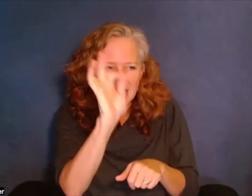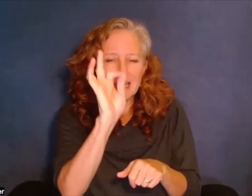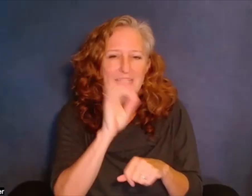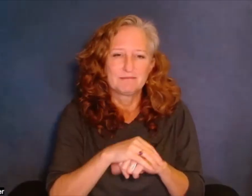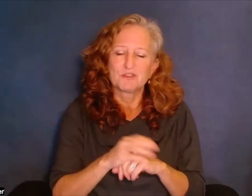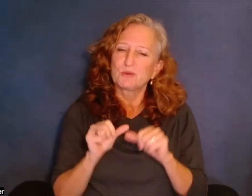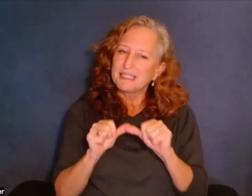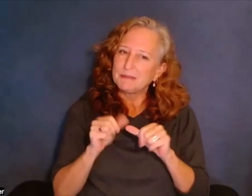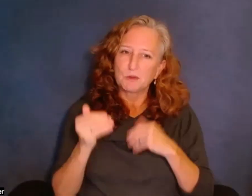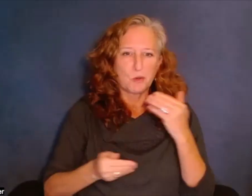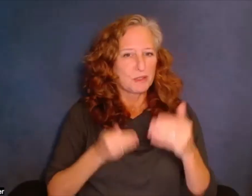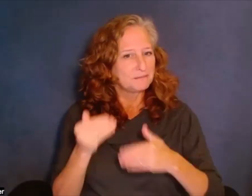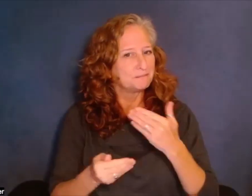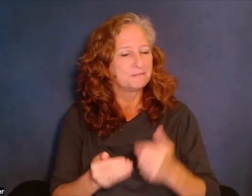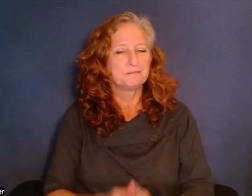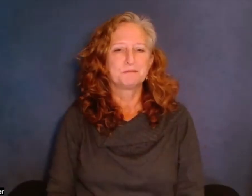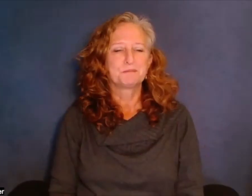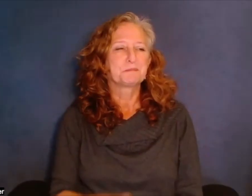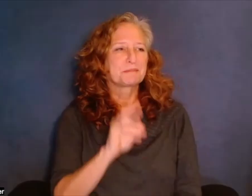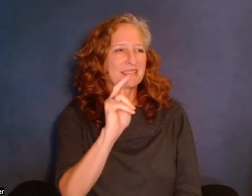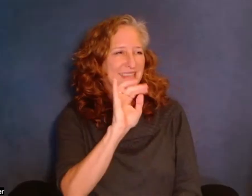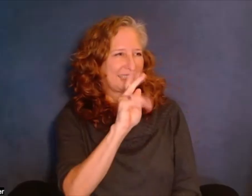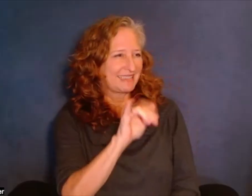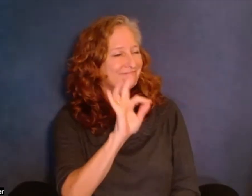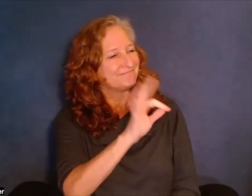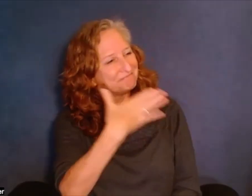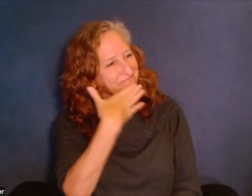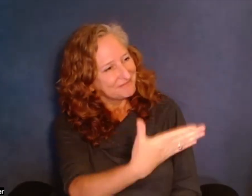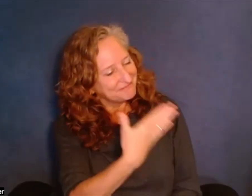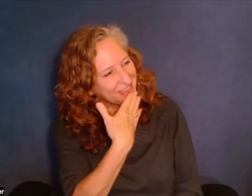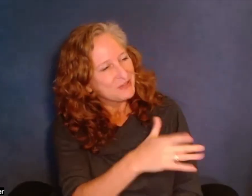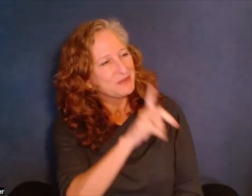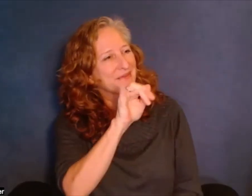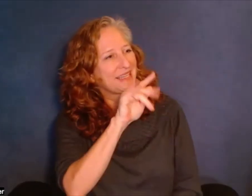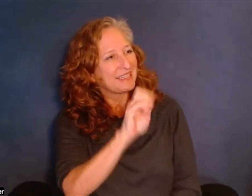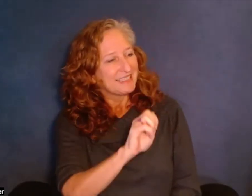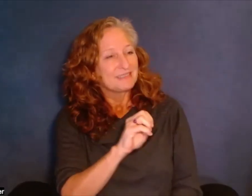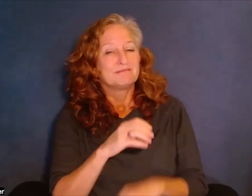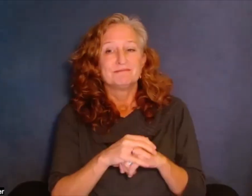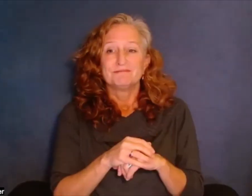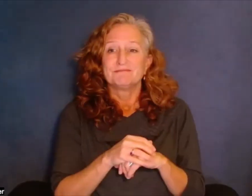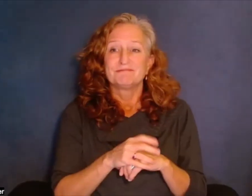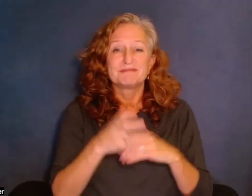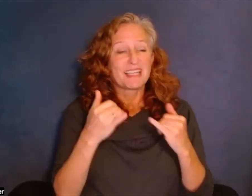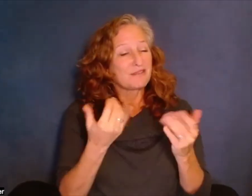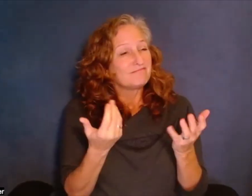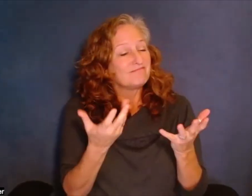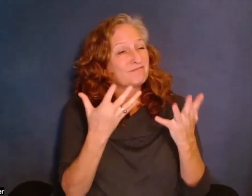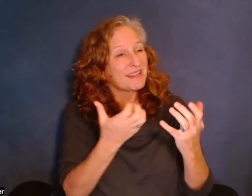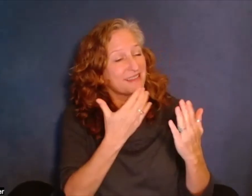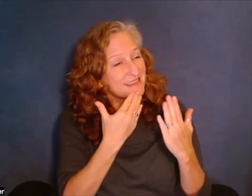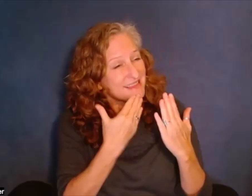image descriptions? Yes, Facebook specifically has a great built-in AI